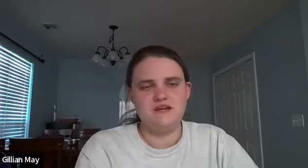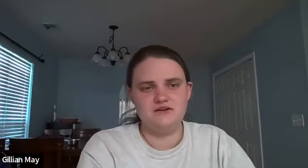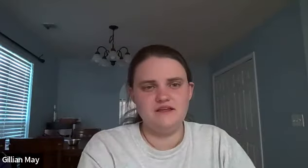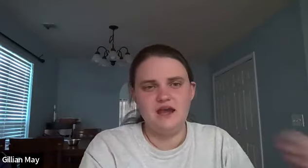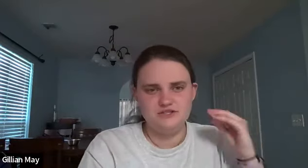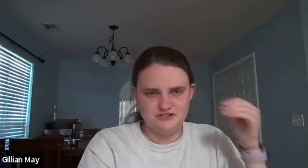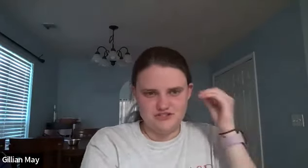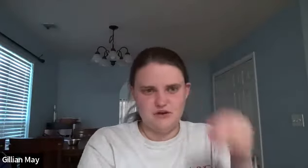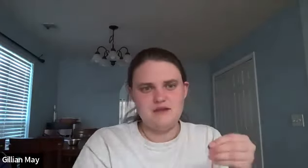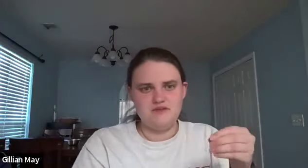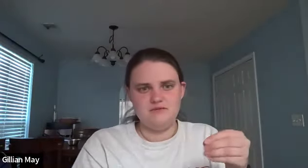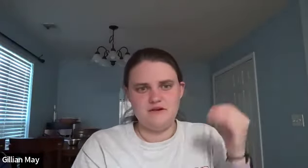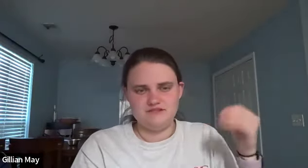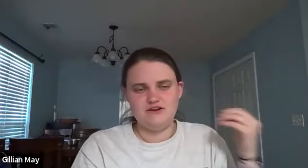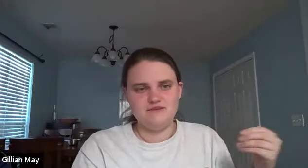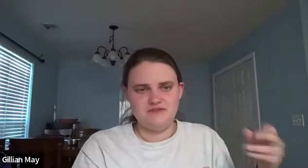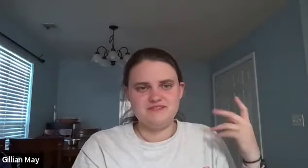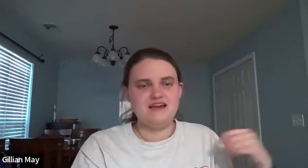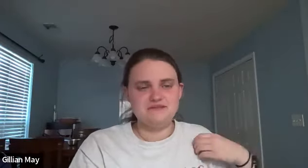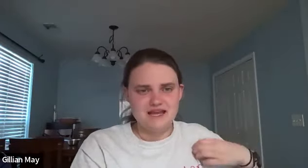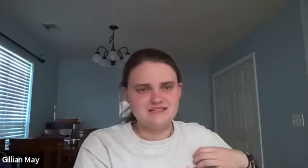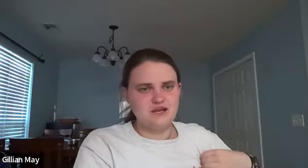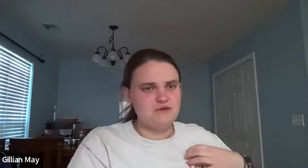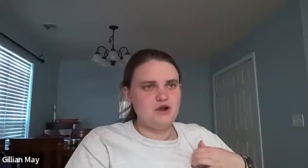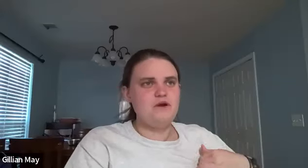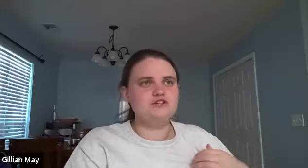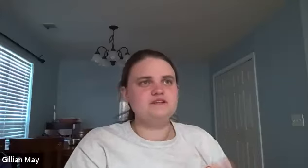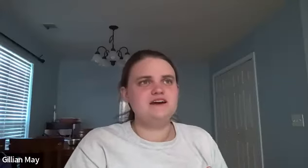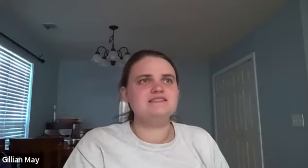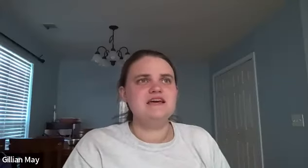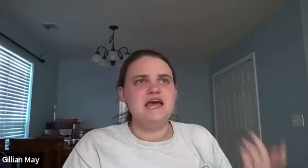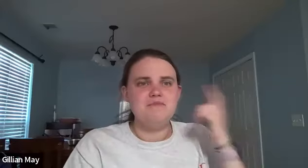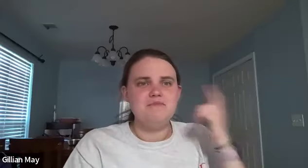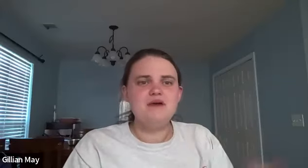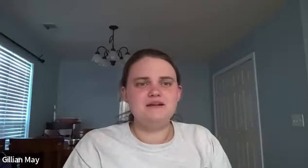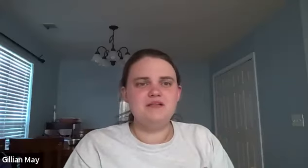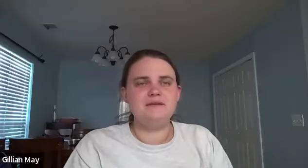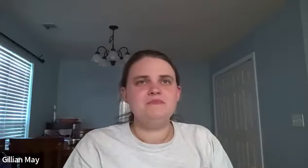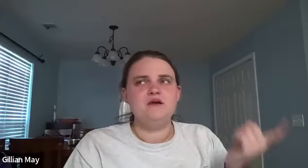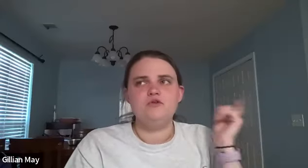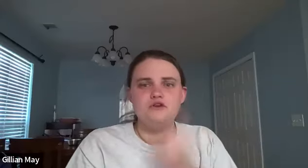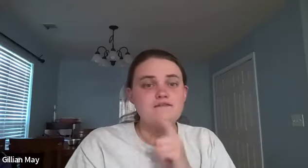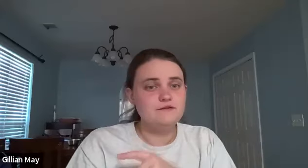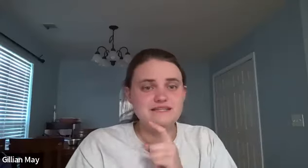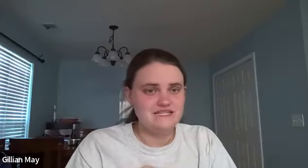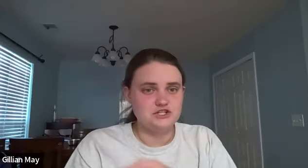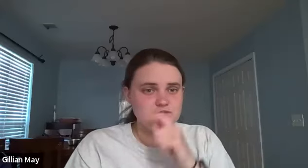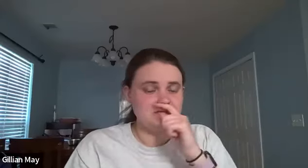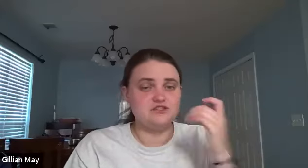title? Like, how would you describe them if I was talking about them inside? I was asking a couple of my coworkers, because in my mind, I'm like, well, they're not fully teachers because they're